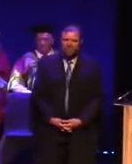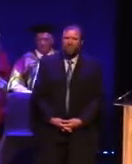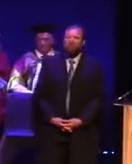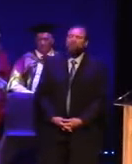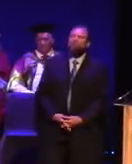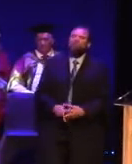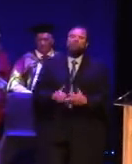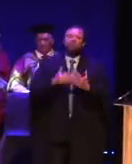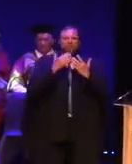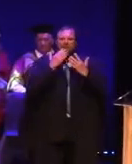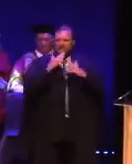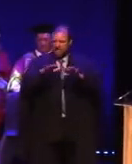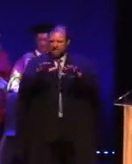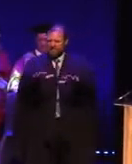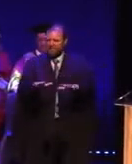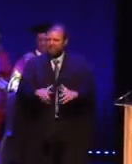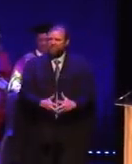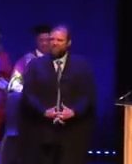you now please be seated?